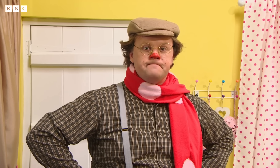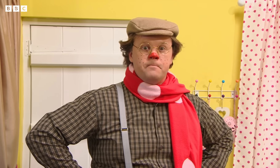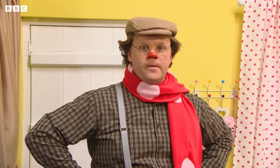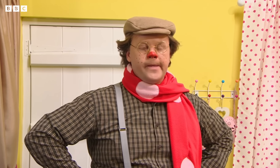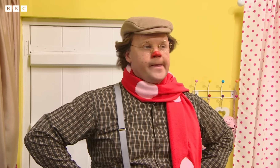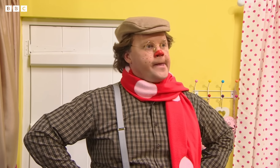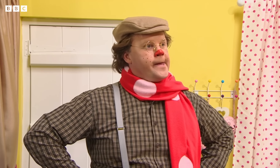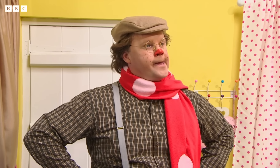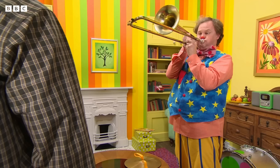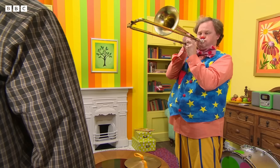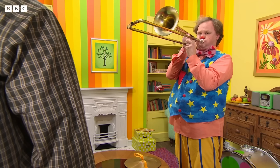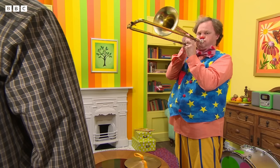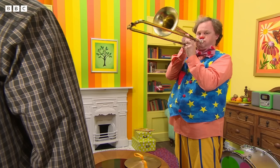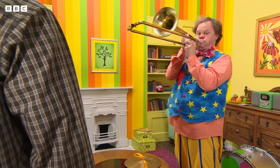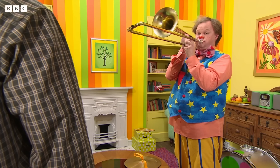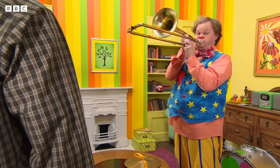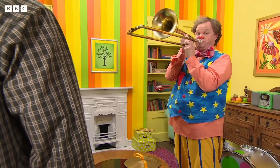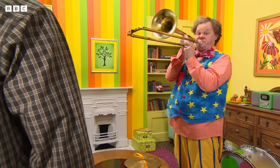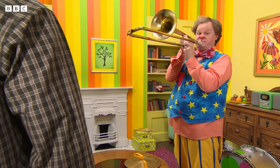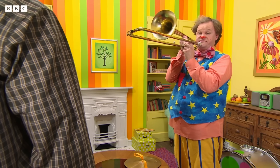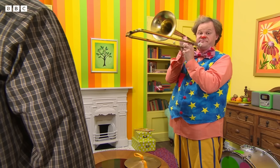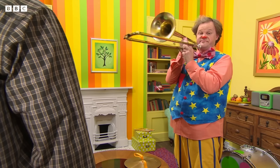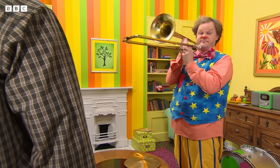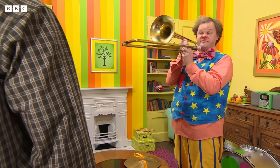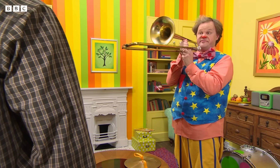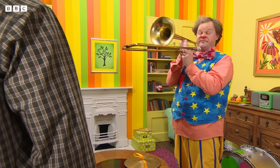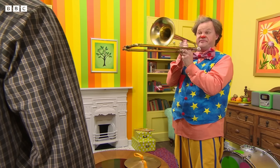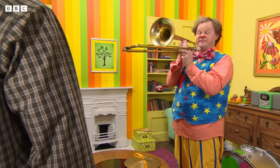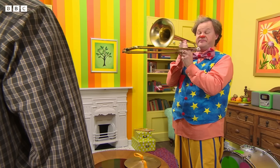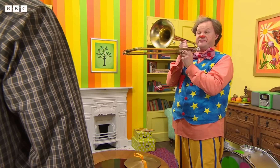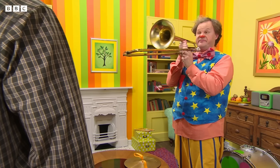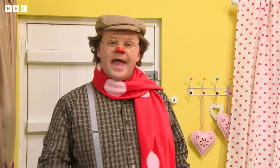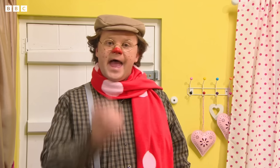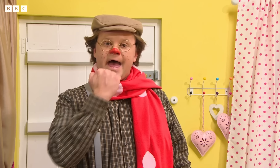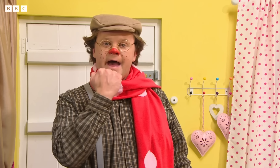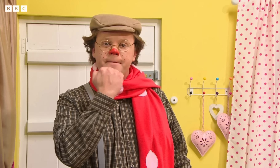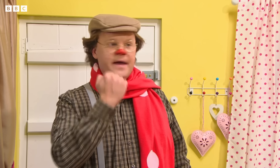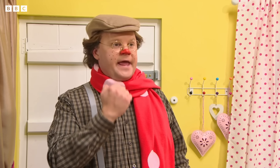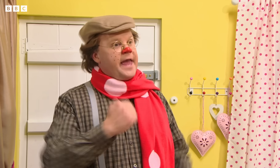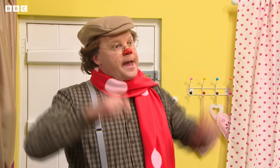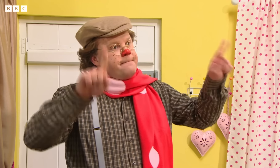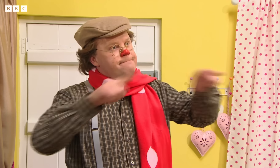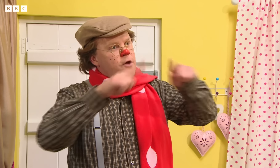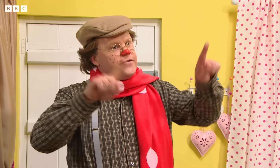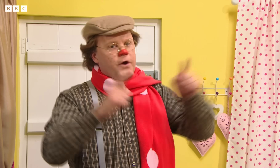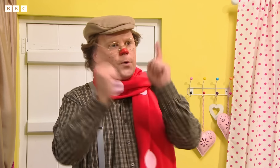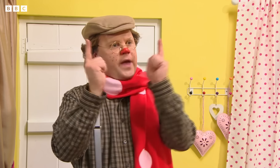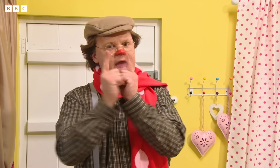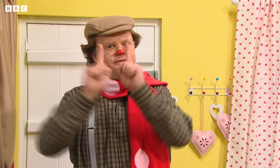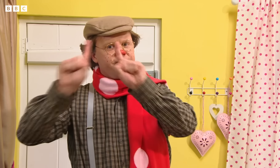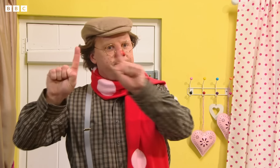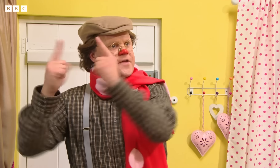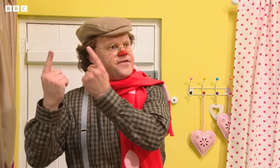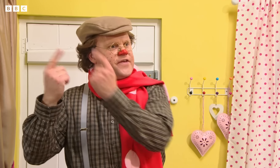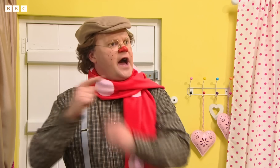Grandad Tumble, Mr. Tumble is playing his instruments. Right. How many musical instruments are